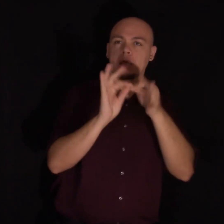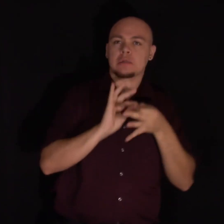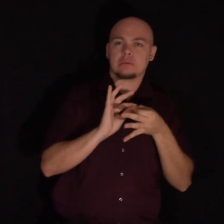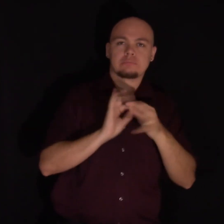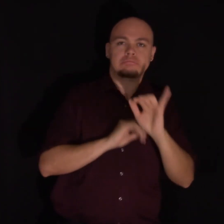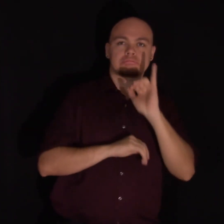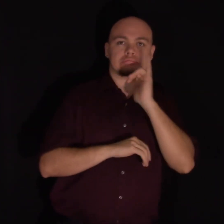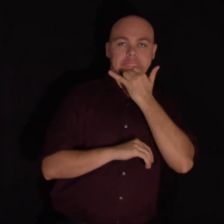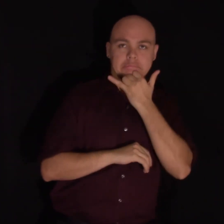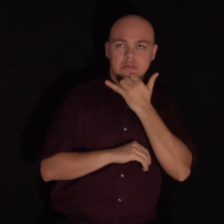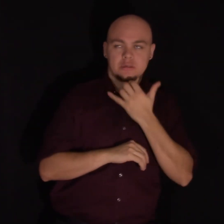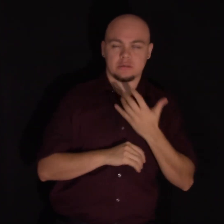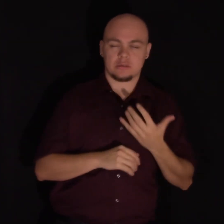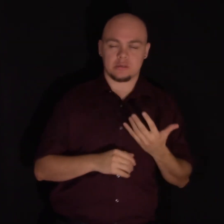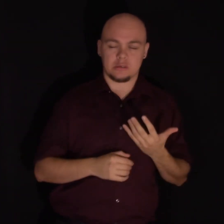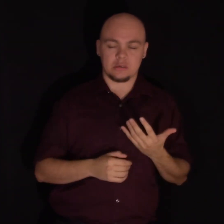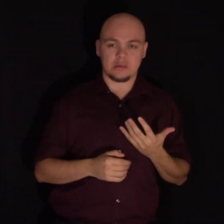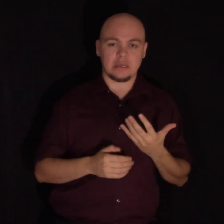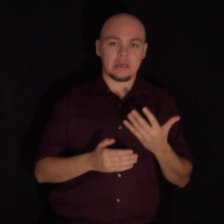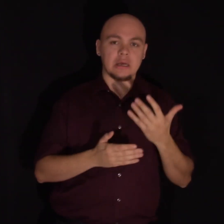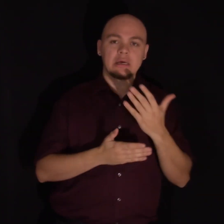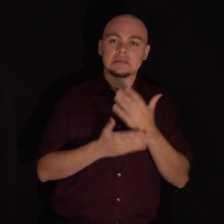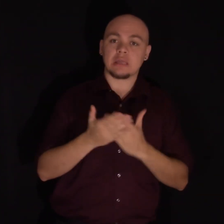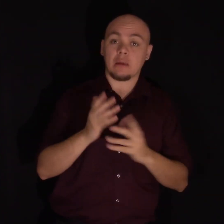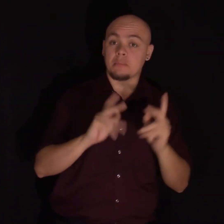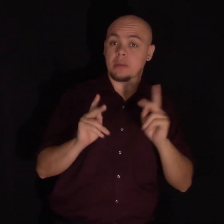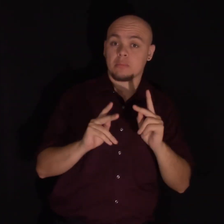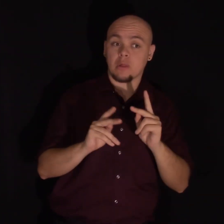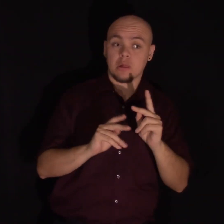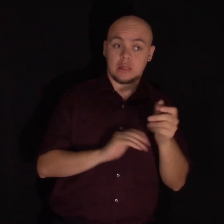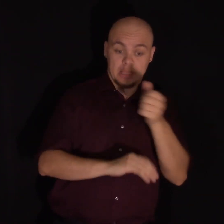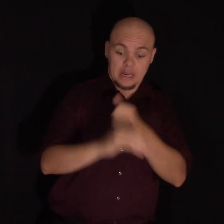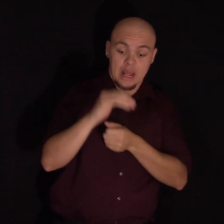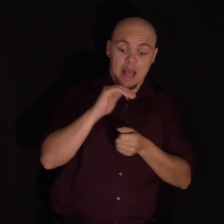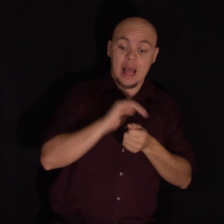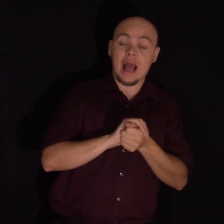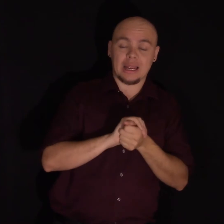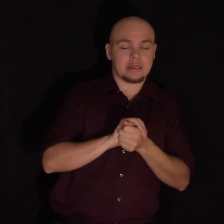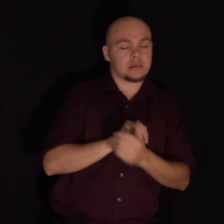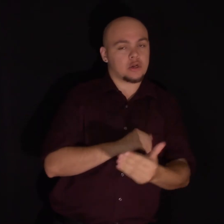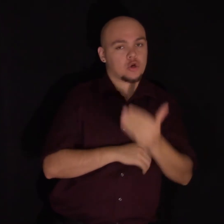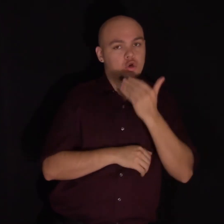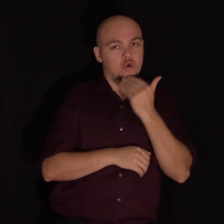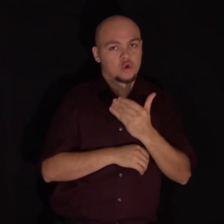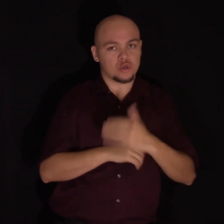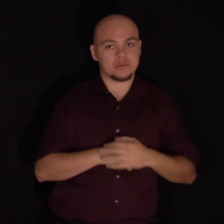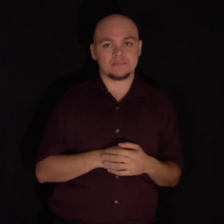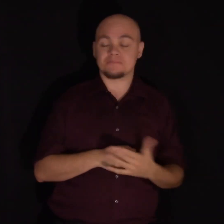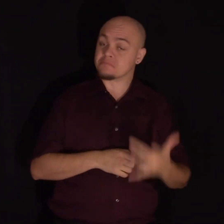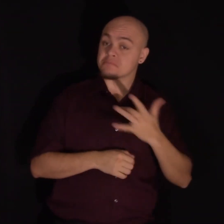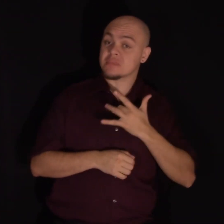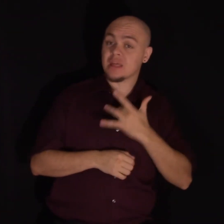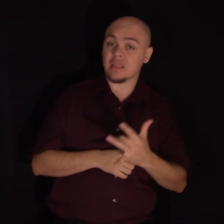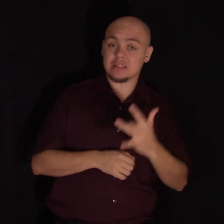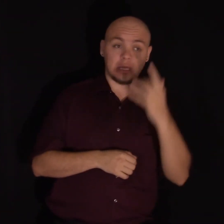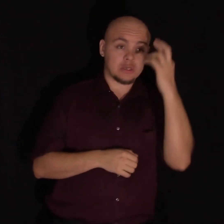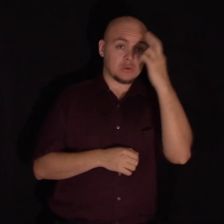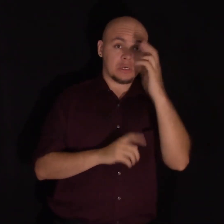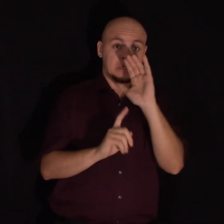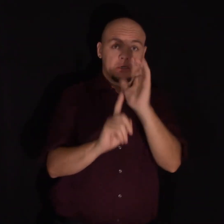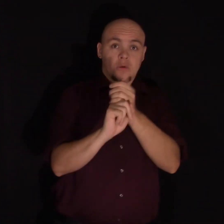reality. Some people can be very good at hiding this state, and they often have good reasons for doing that.